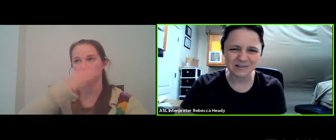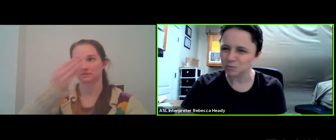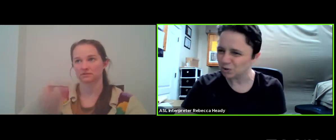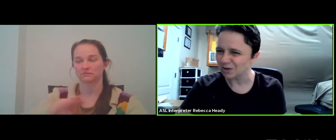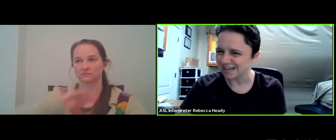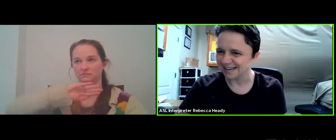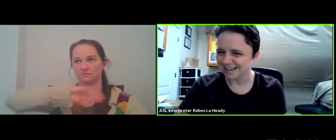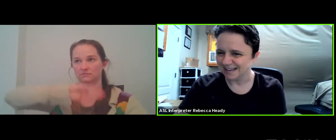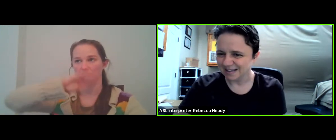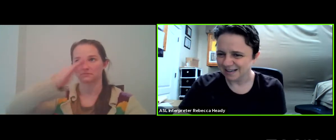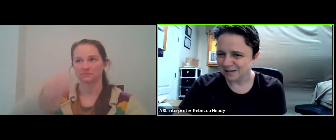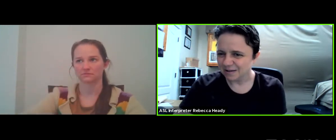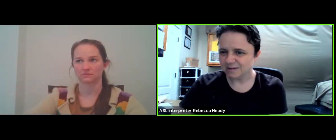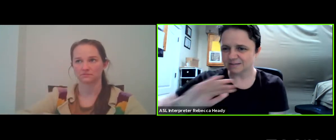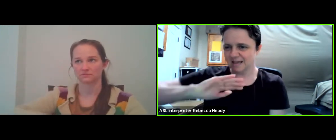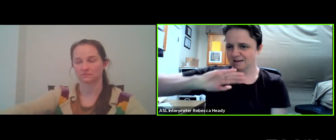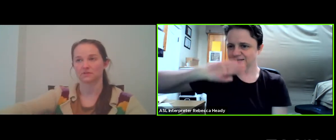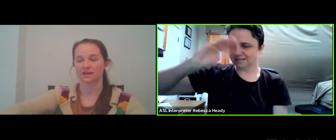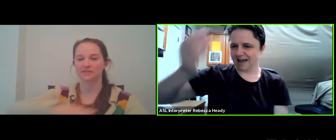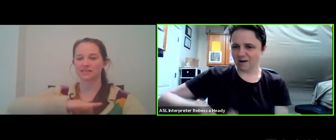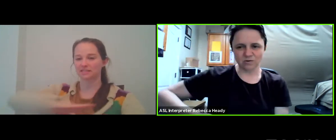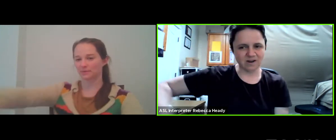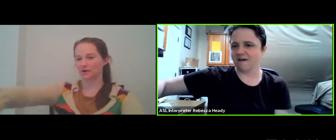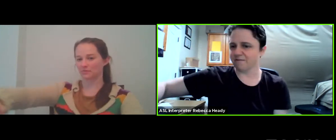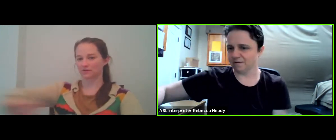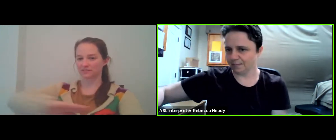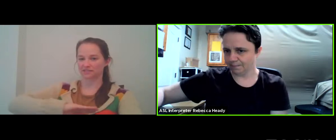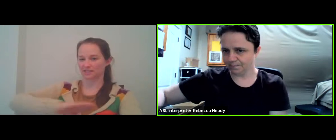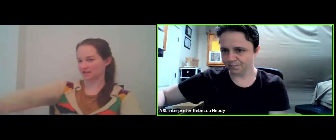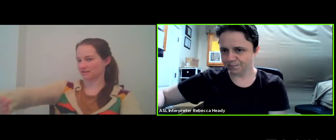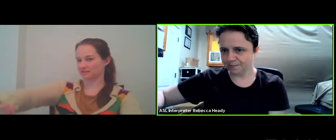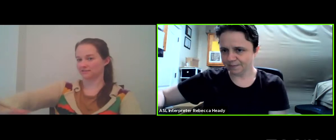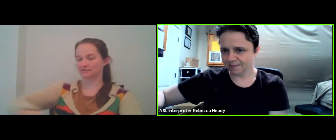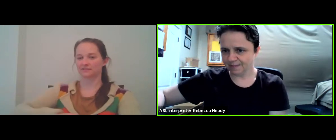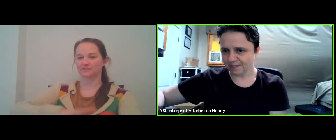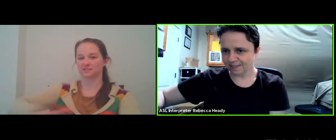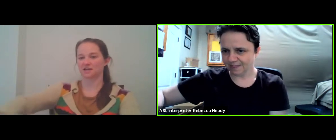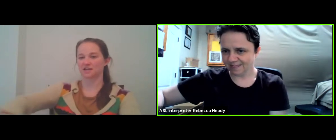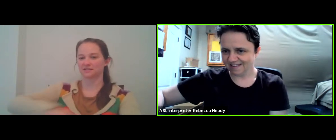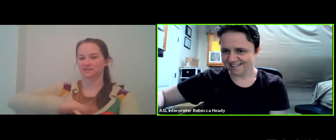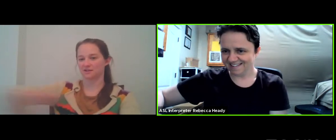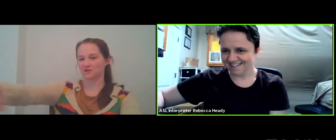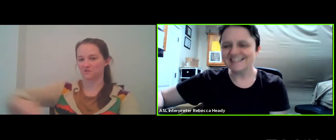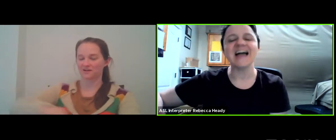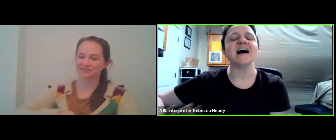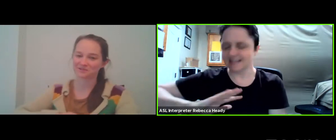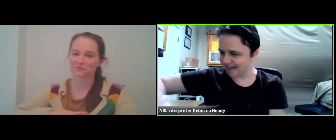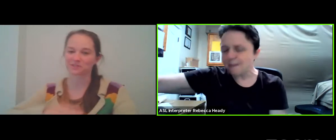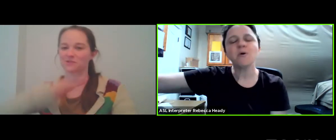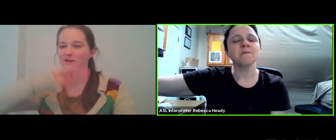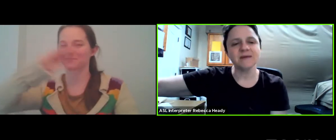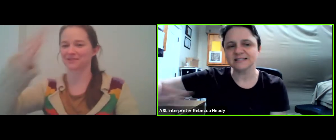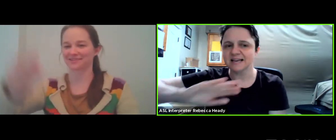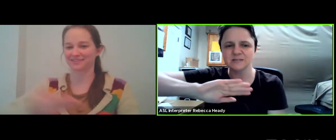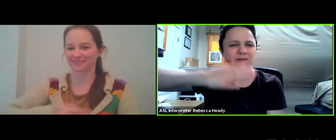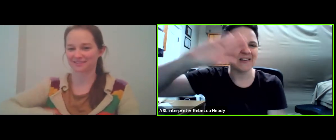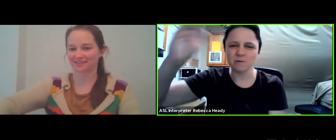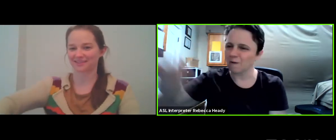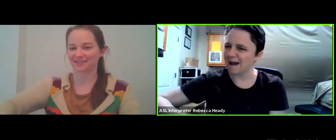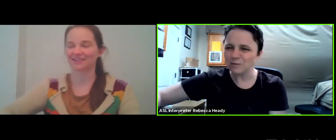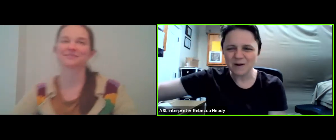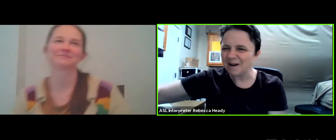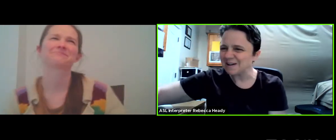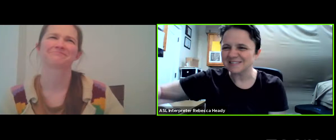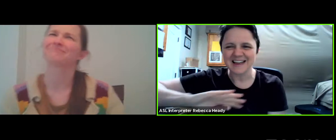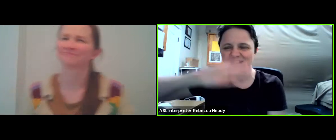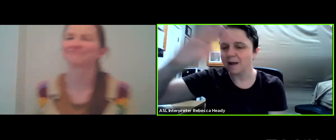lot of, there's not some good, so yeah. I mean, this part where it's just like done, no, I don't know, pushing that away, part but makes sense. But